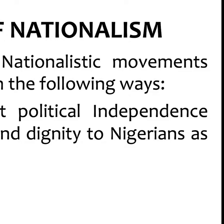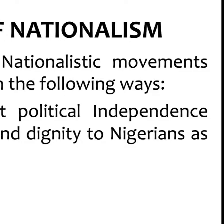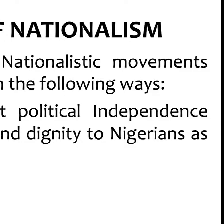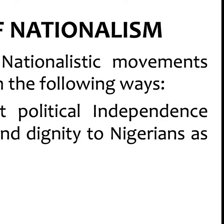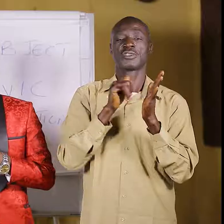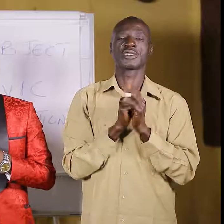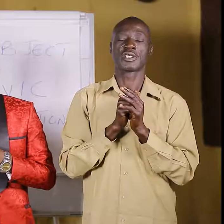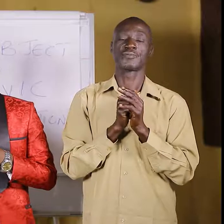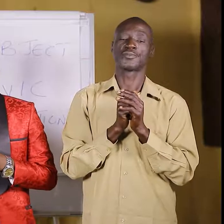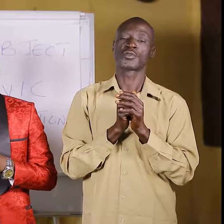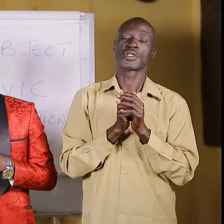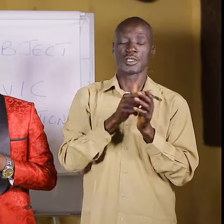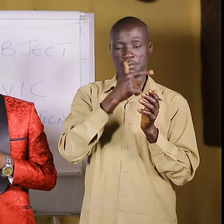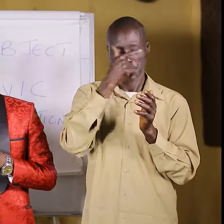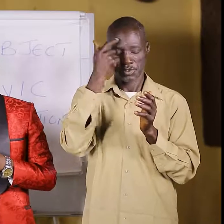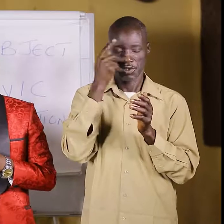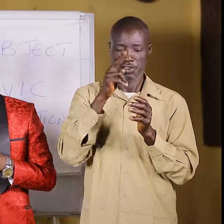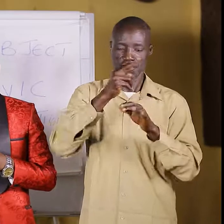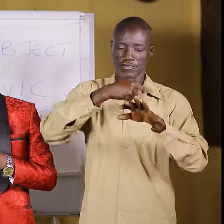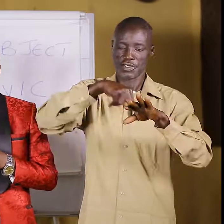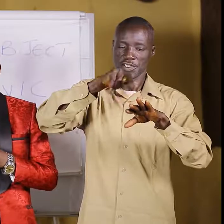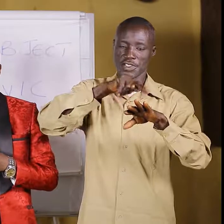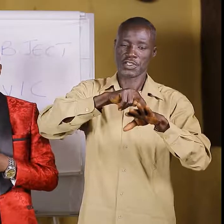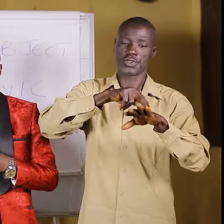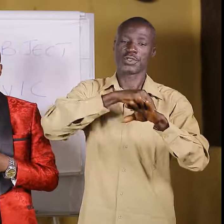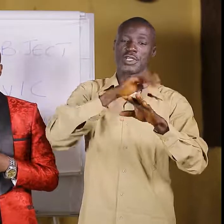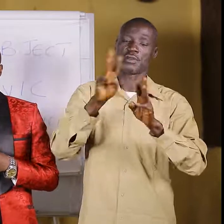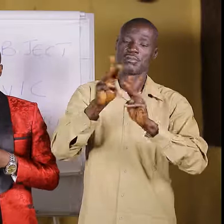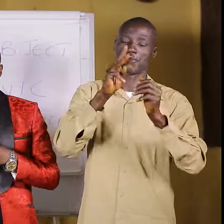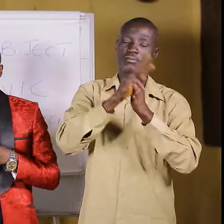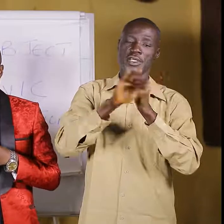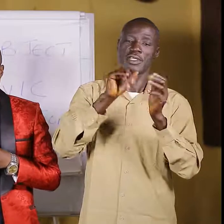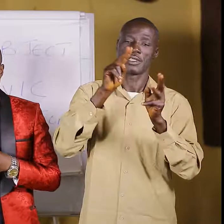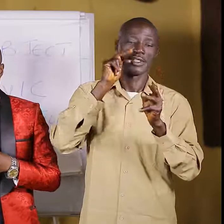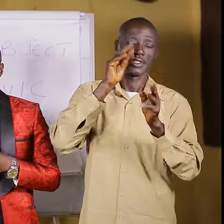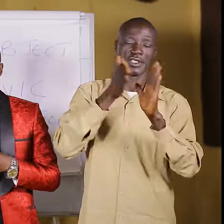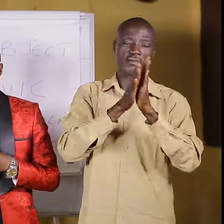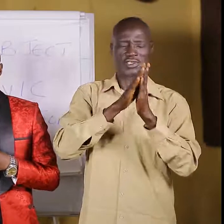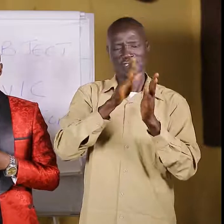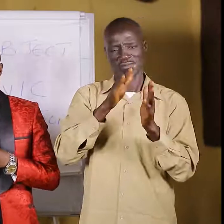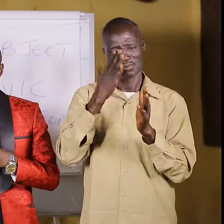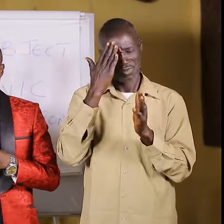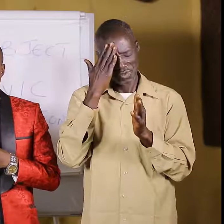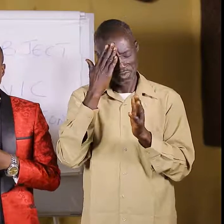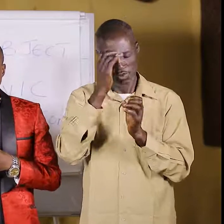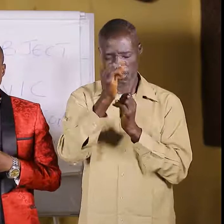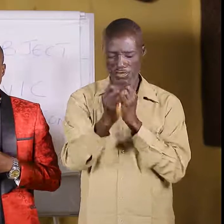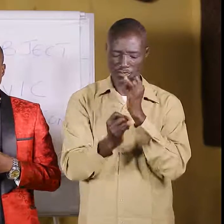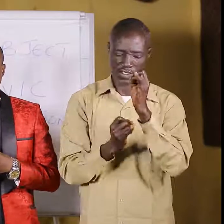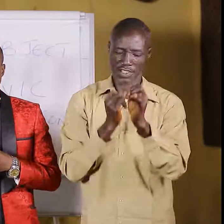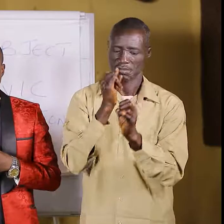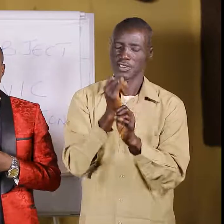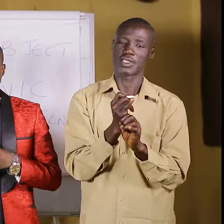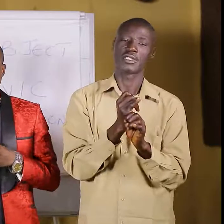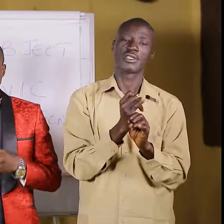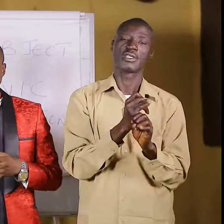means that Nigerians became aware of independence, and not just being aware of